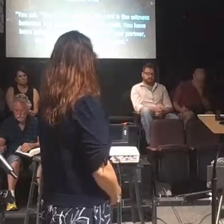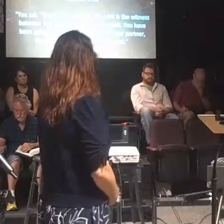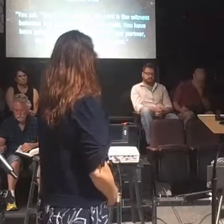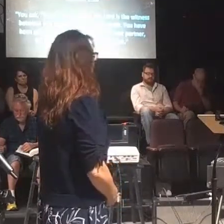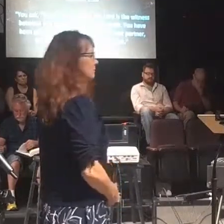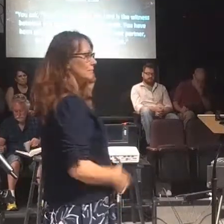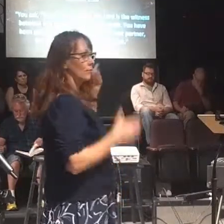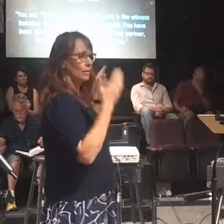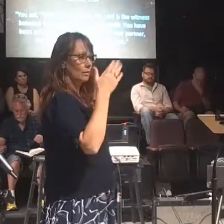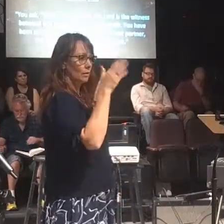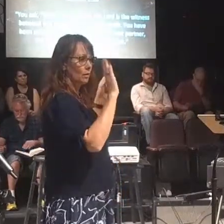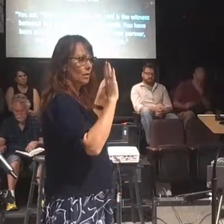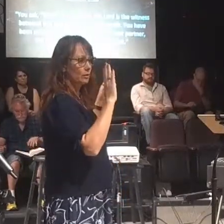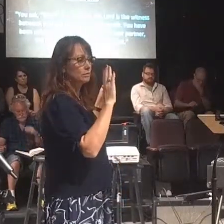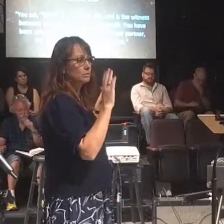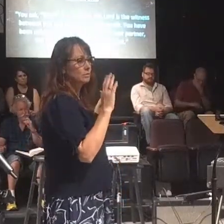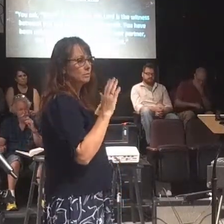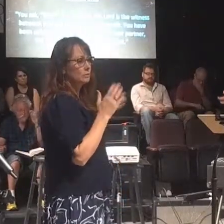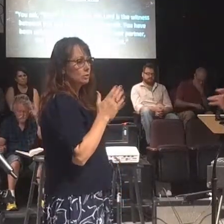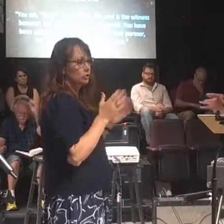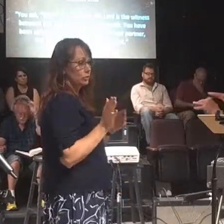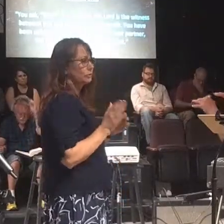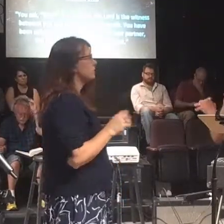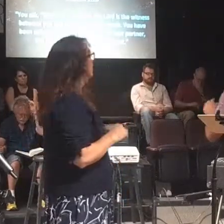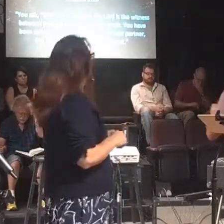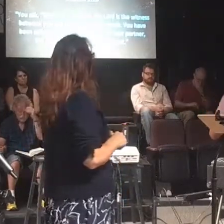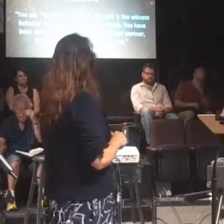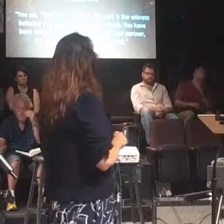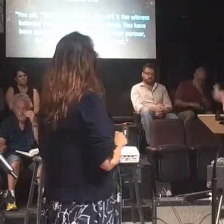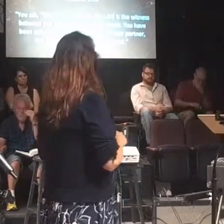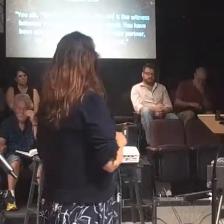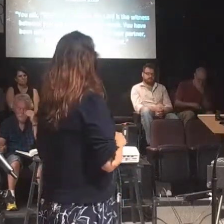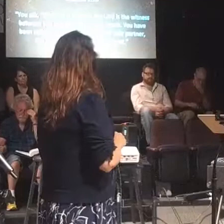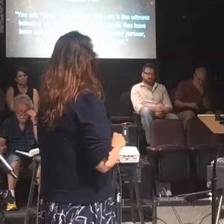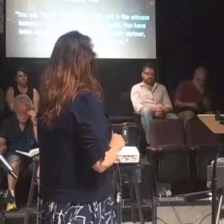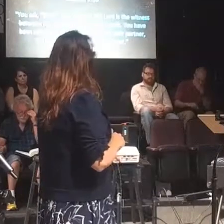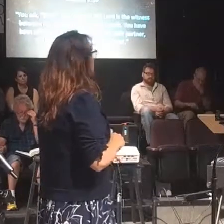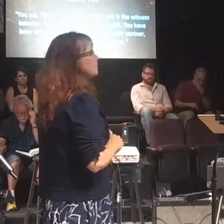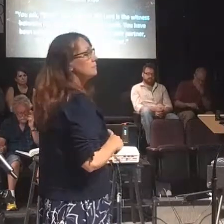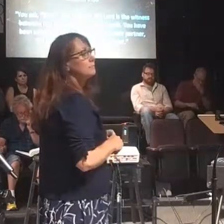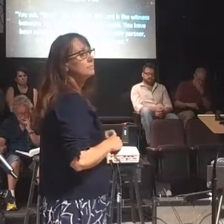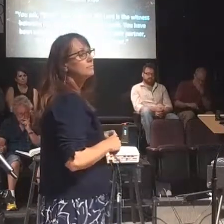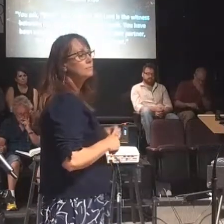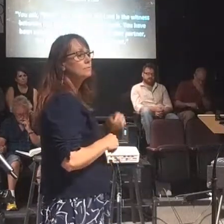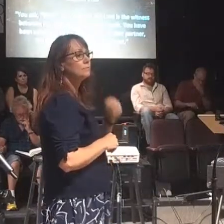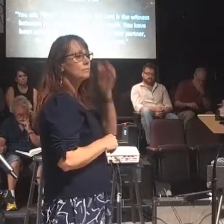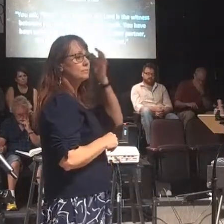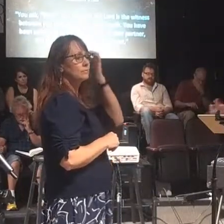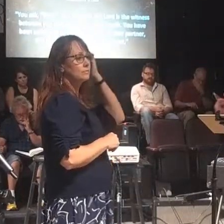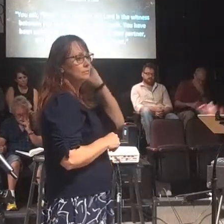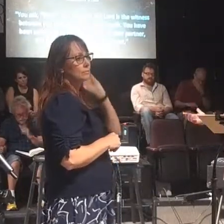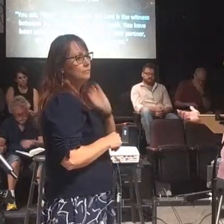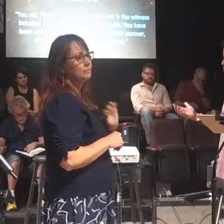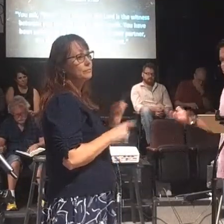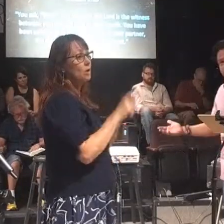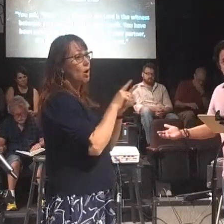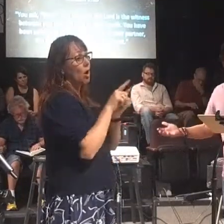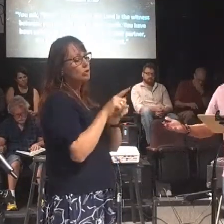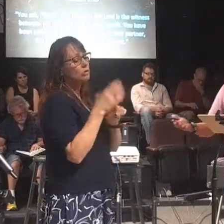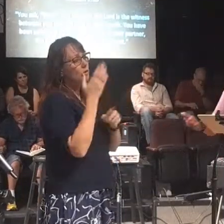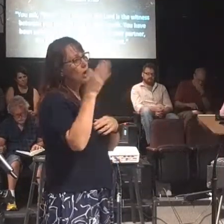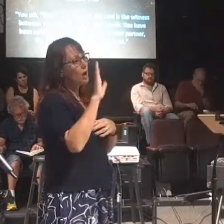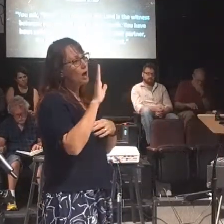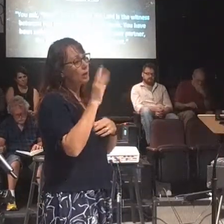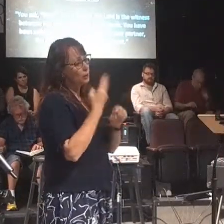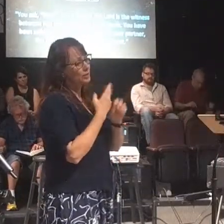shifts. And he says, look, this is how you're doing it even among yourselves. Right? He says, you're not faithful to your